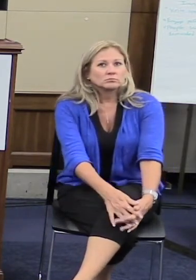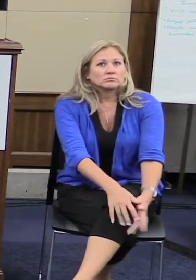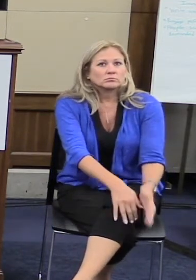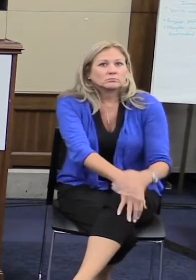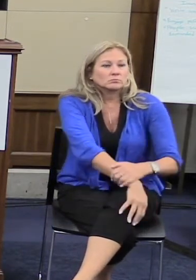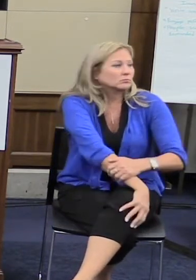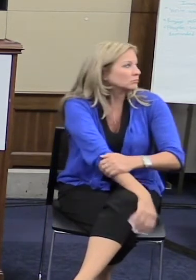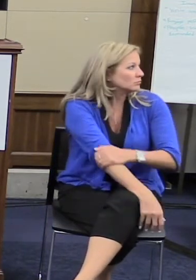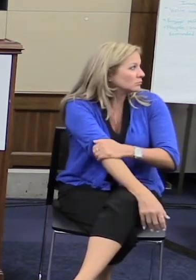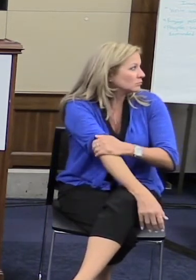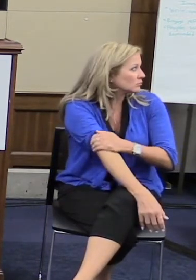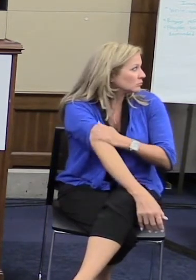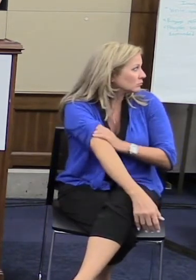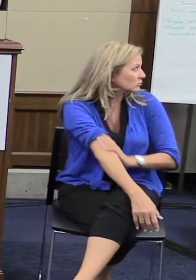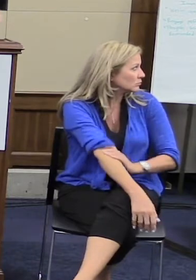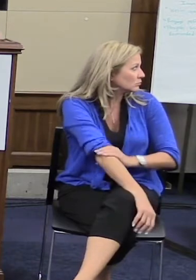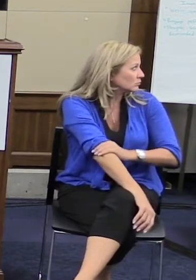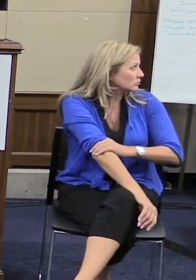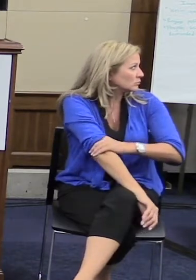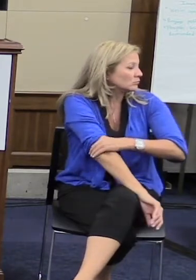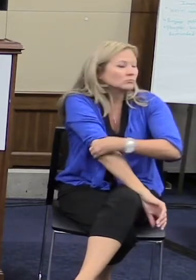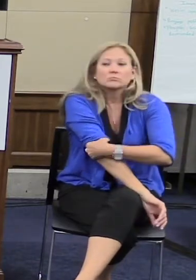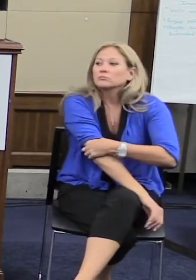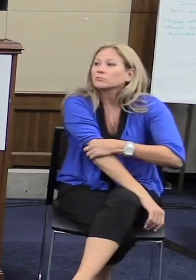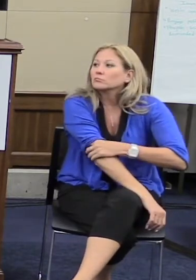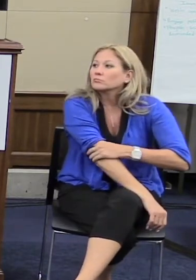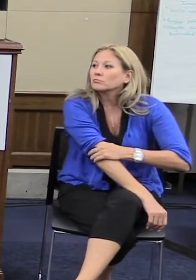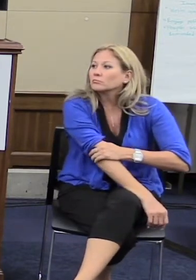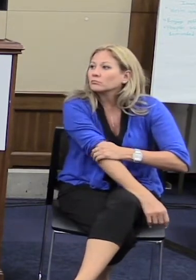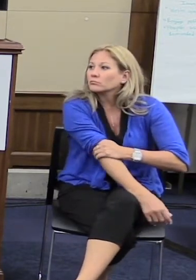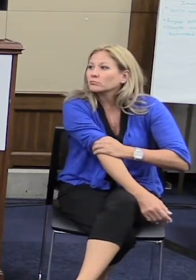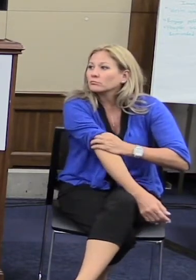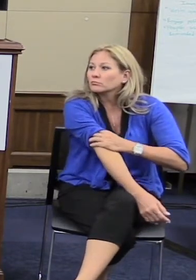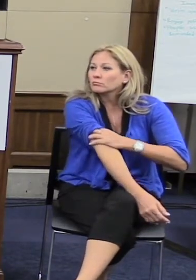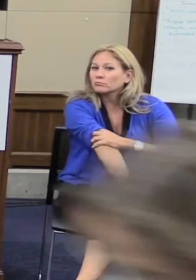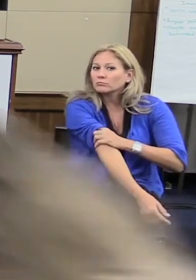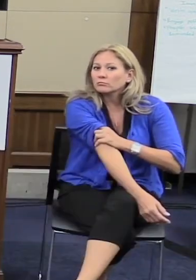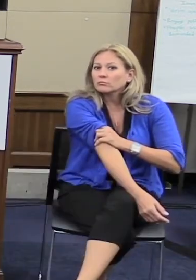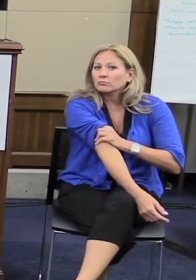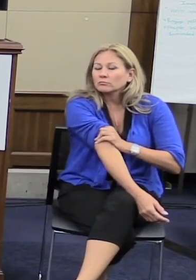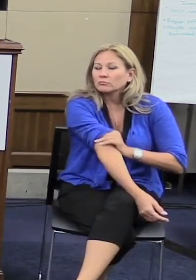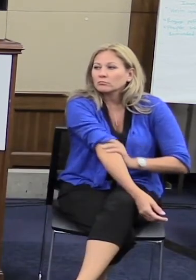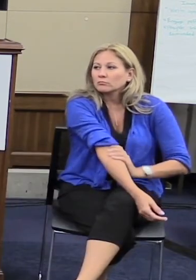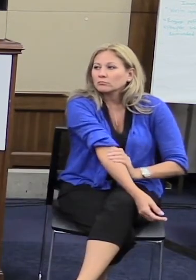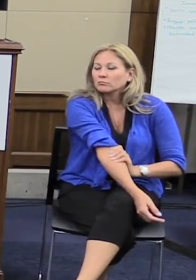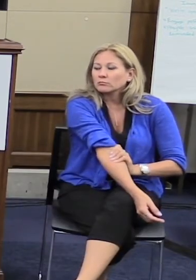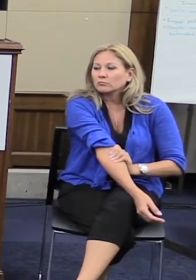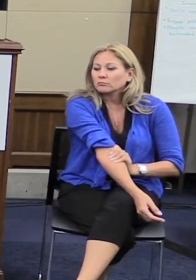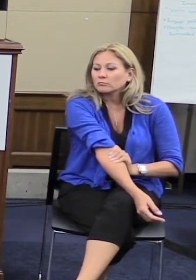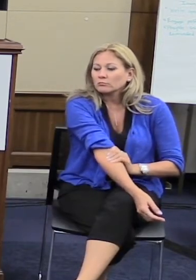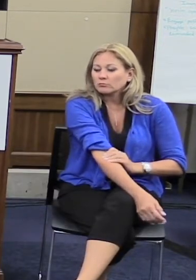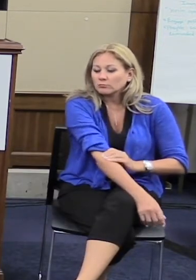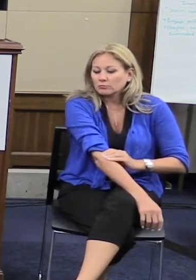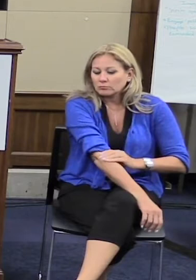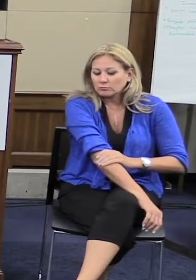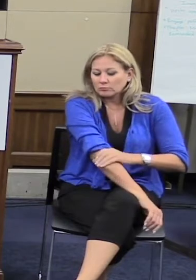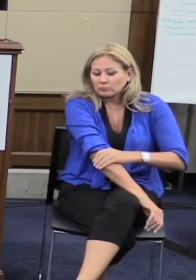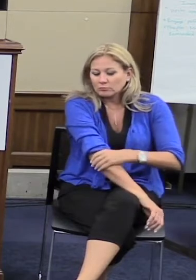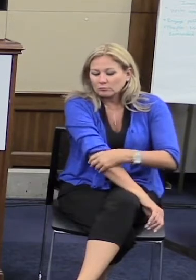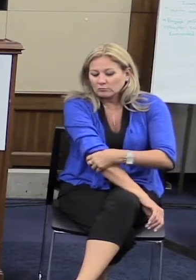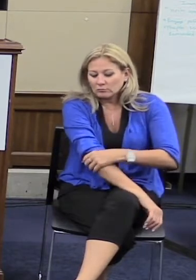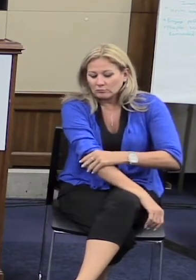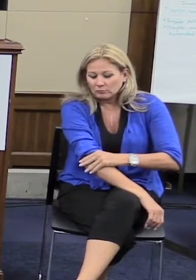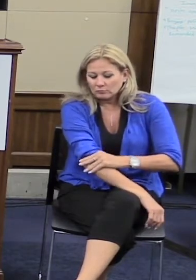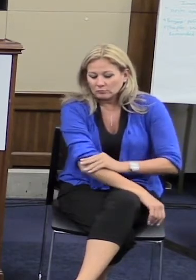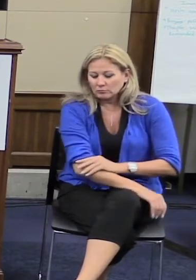Okay. Okay, And- go ahead. Oh, Two- we have a new hand back there. Back there, all the way Okay. Okay, here I go. How many steps did we do